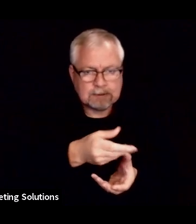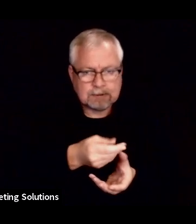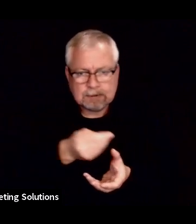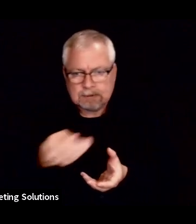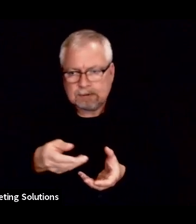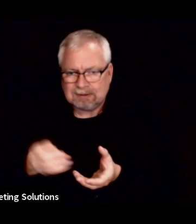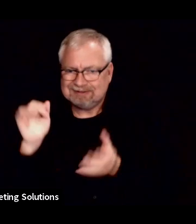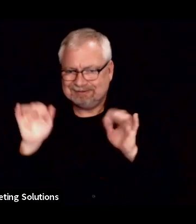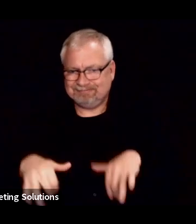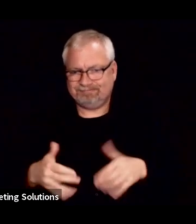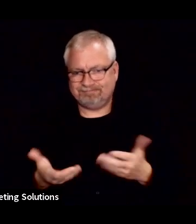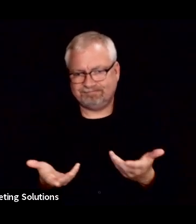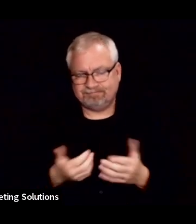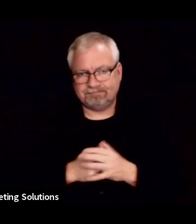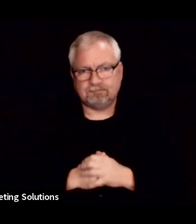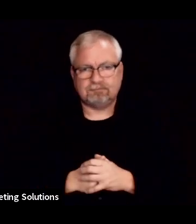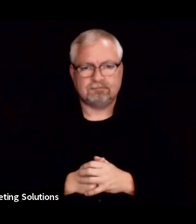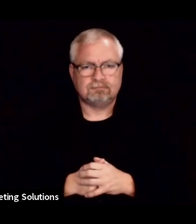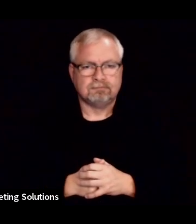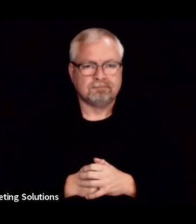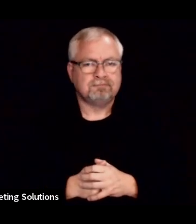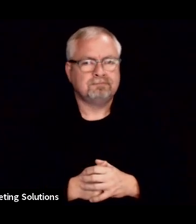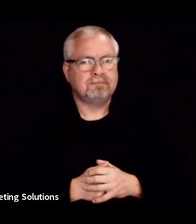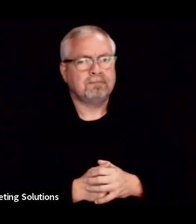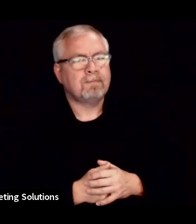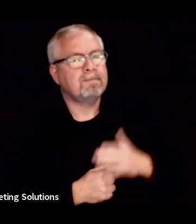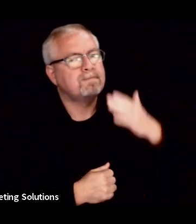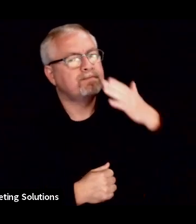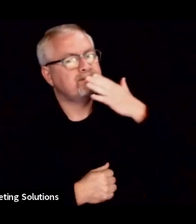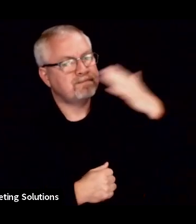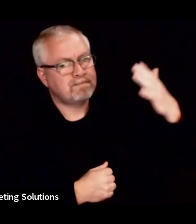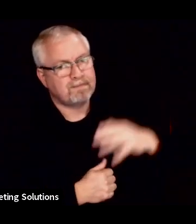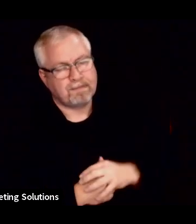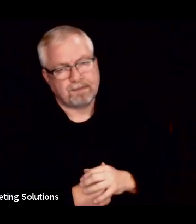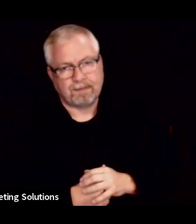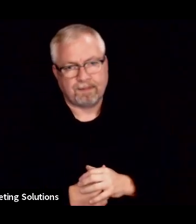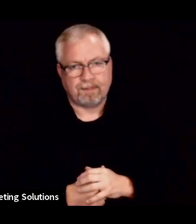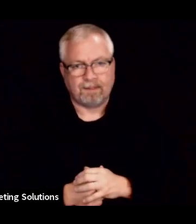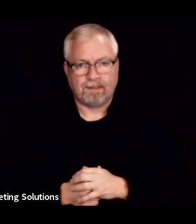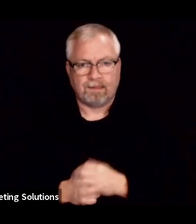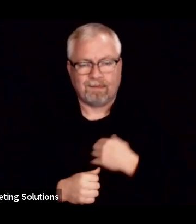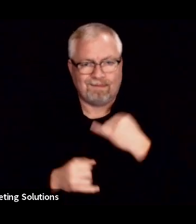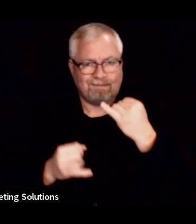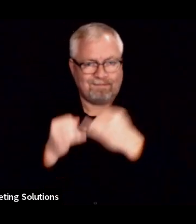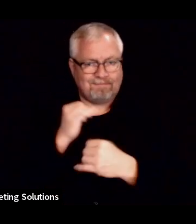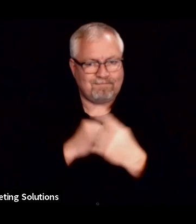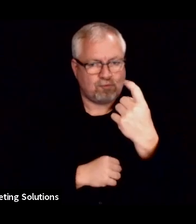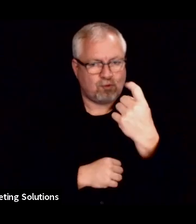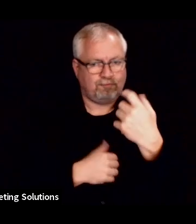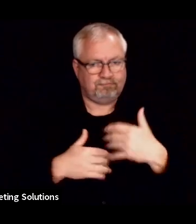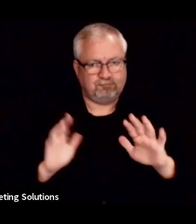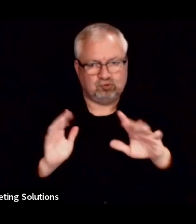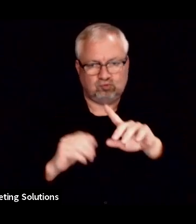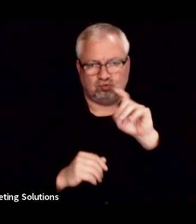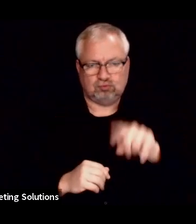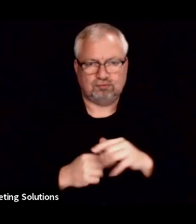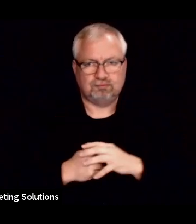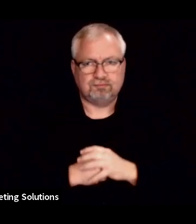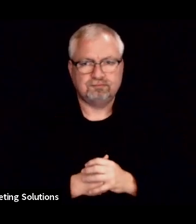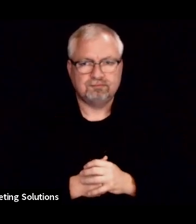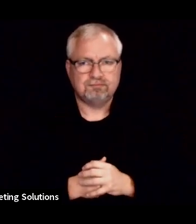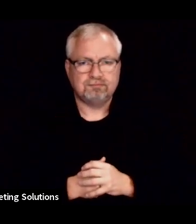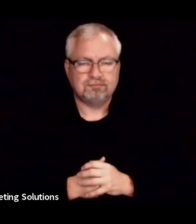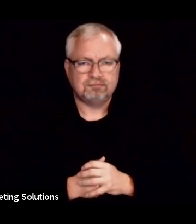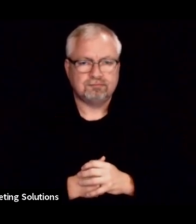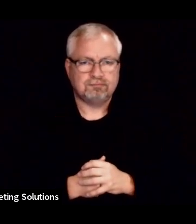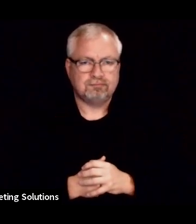Thank you. Thanks. Operator, we have time for one more question. Okay, so for the last question, we